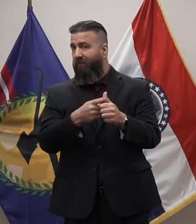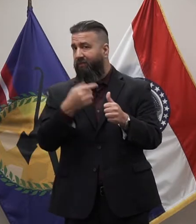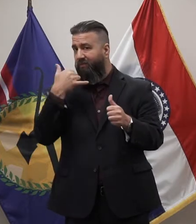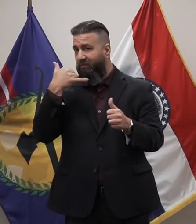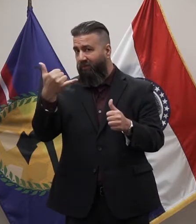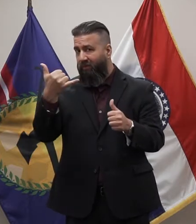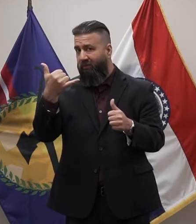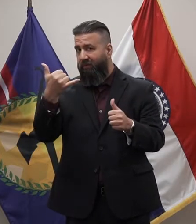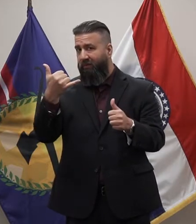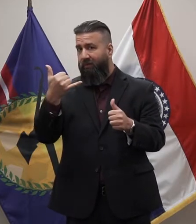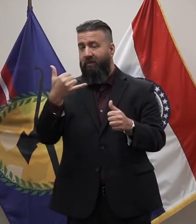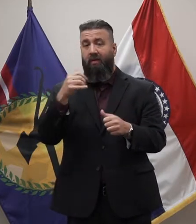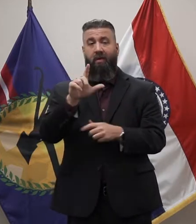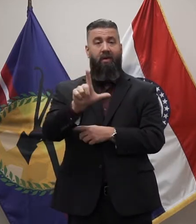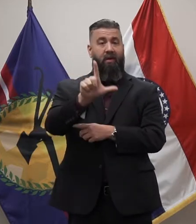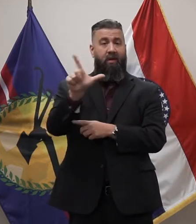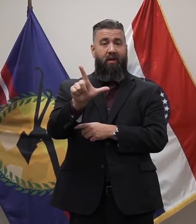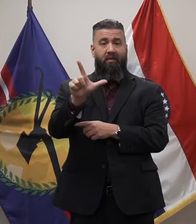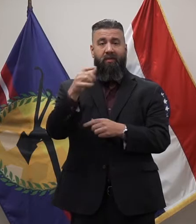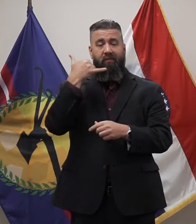is